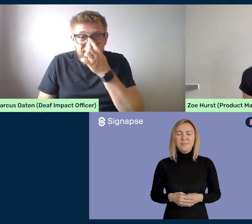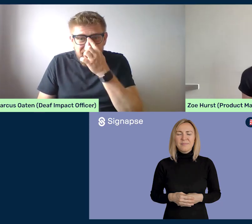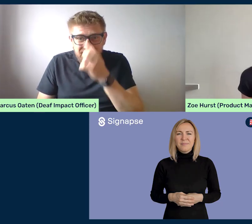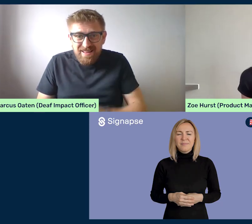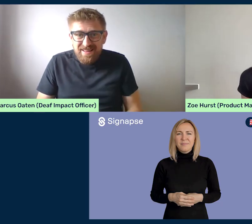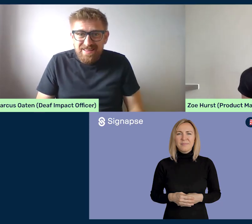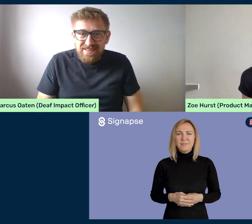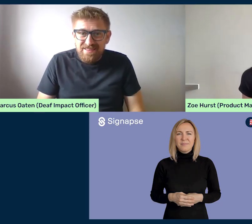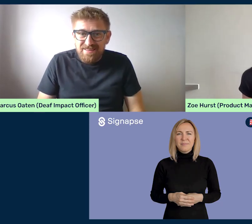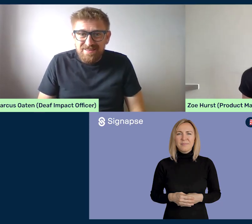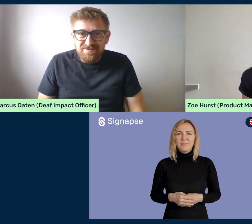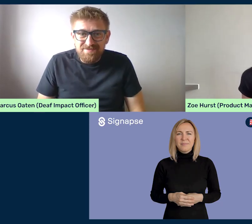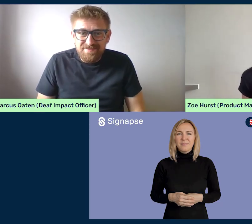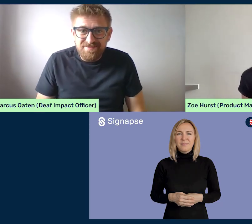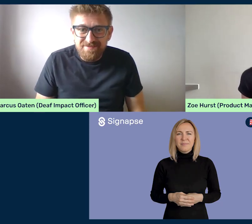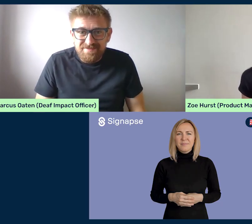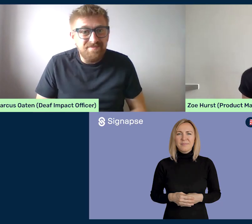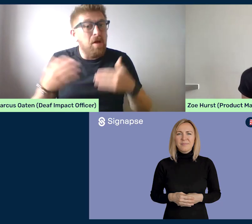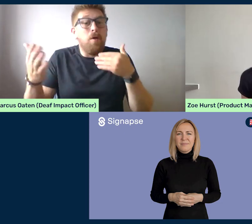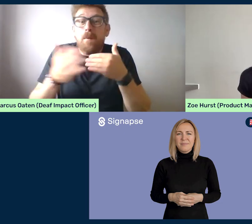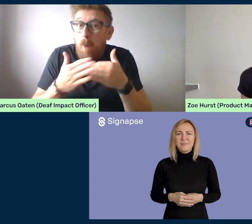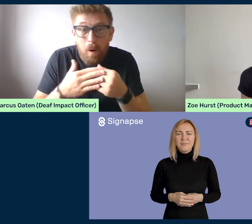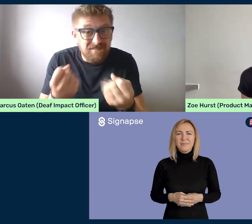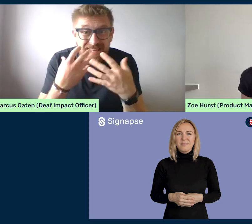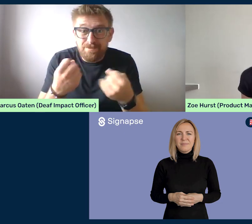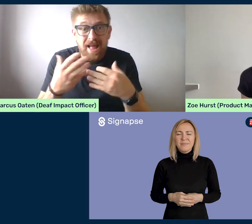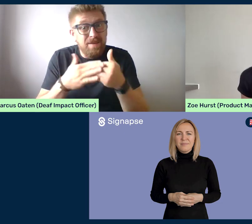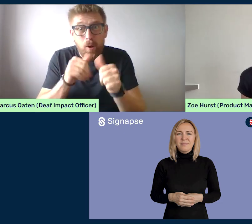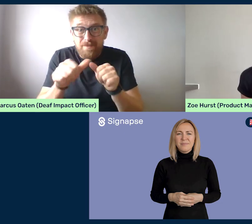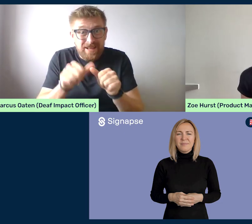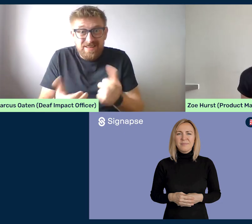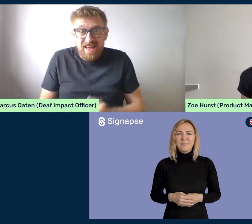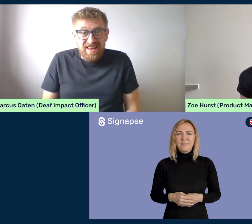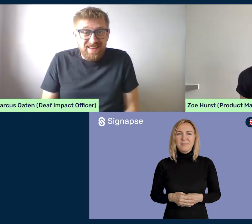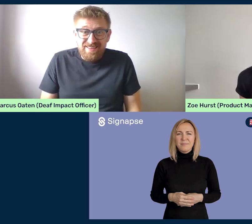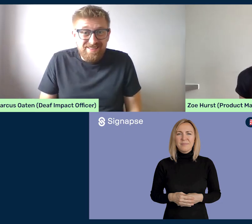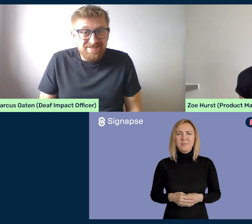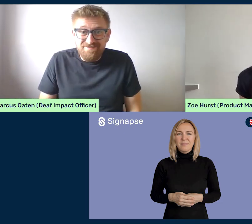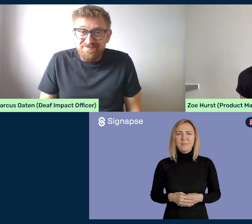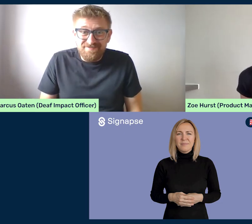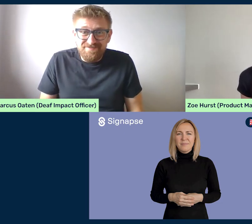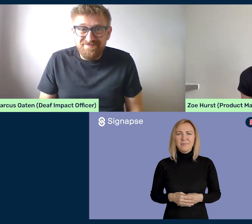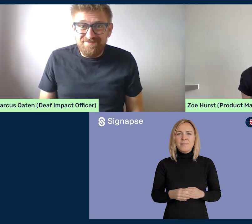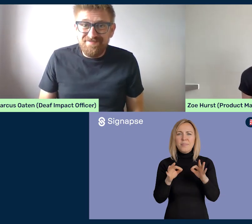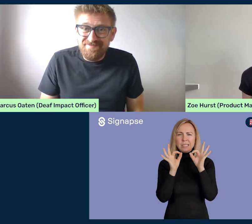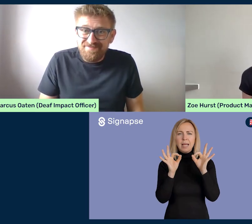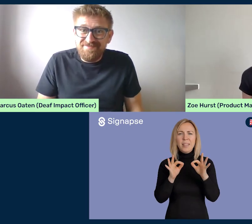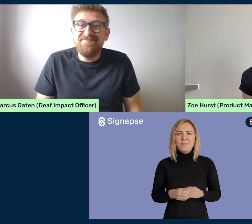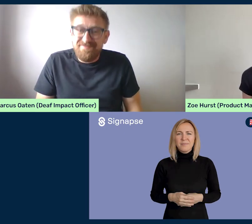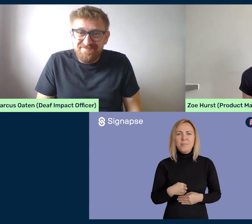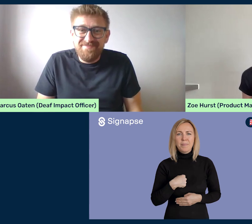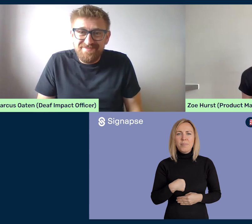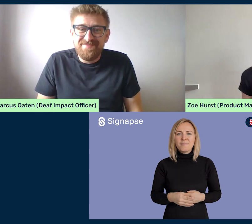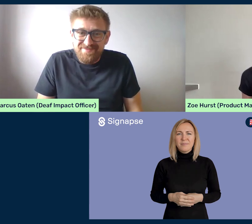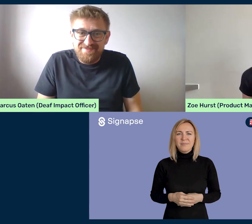on people's face when they see, wow, it's really stepped up a notch now. yeah, The more feedback, the better. exactly.